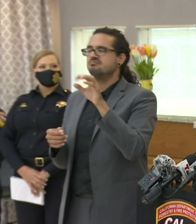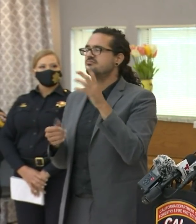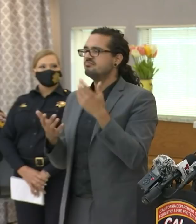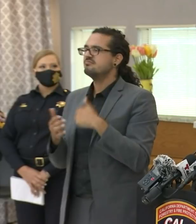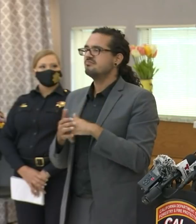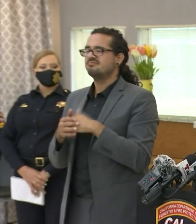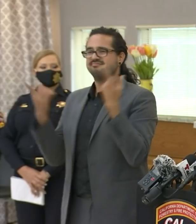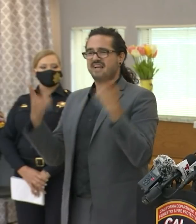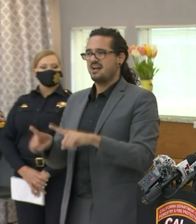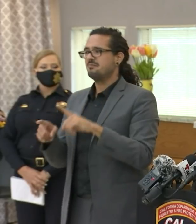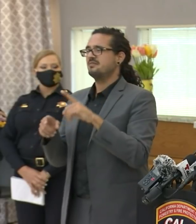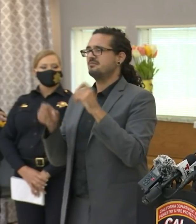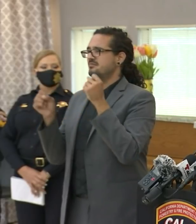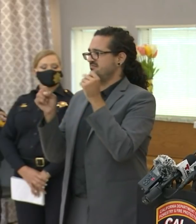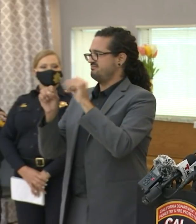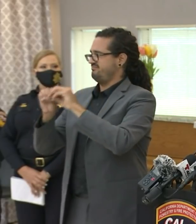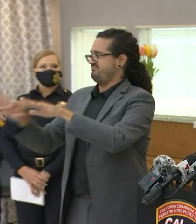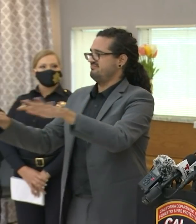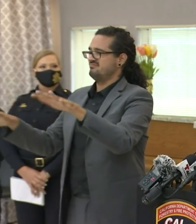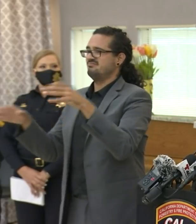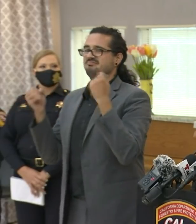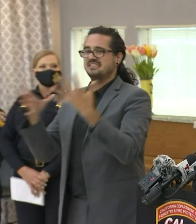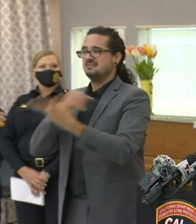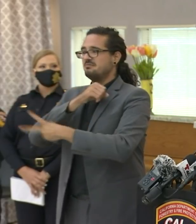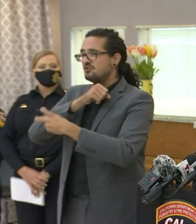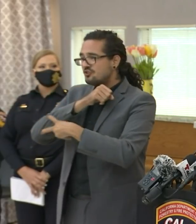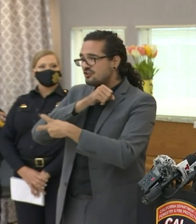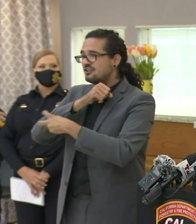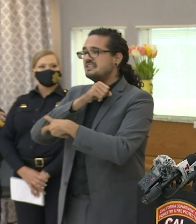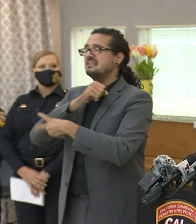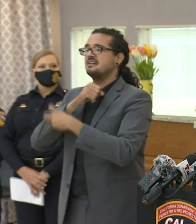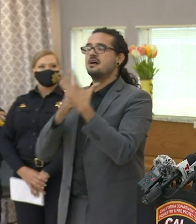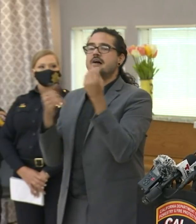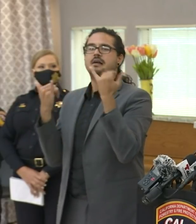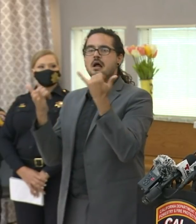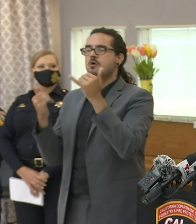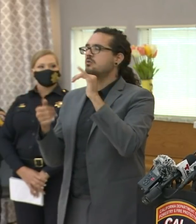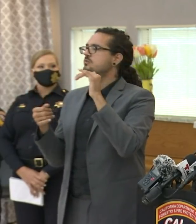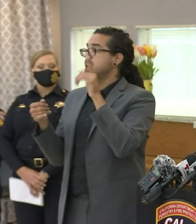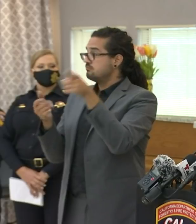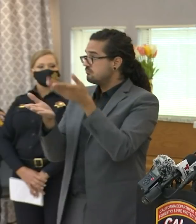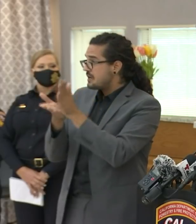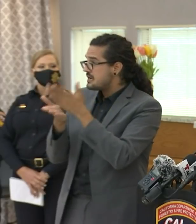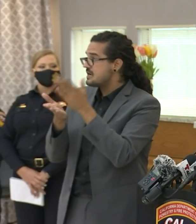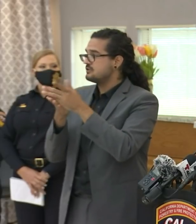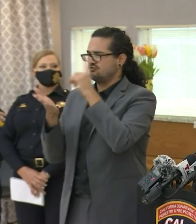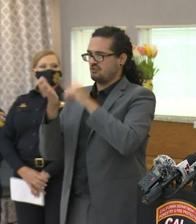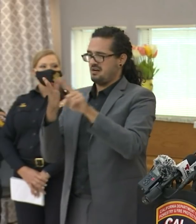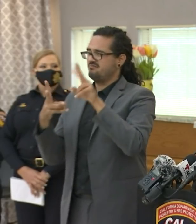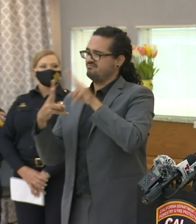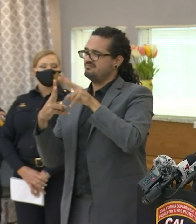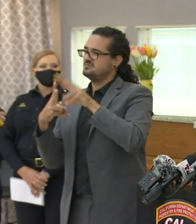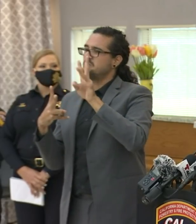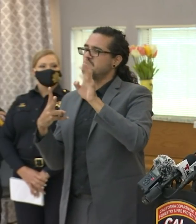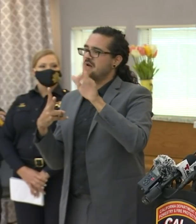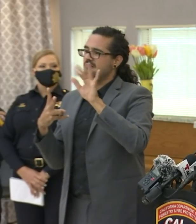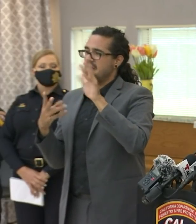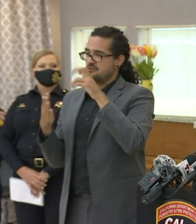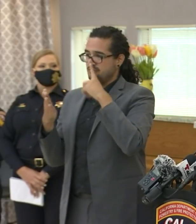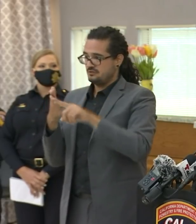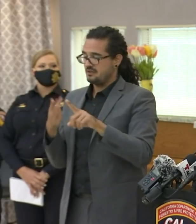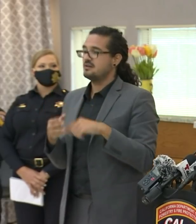priority now. That and welfare checks. And obviously welfare checks, if people need help, take priority. But we had a lot of people today. So we had about 100